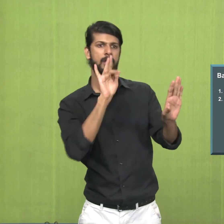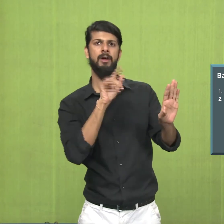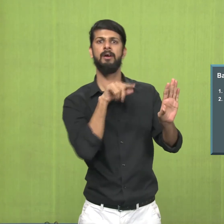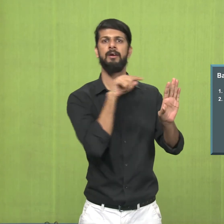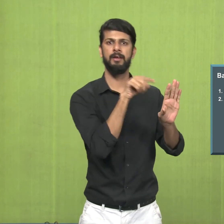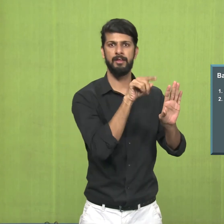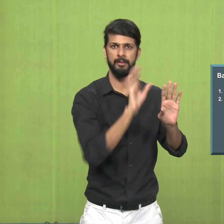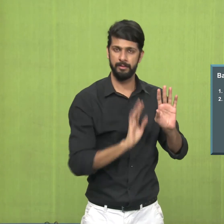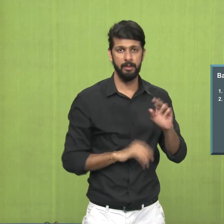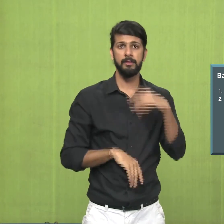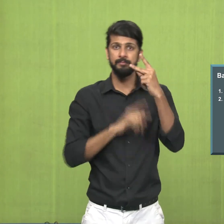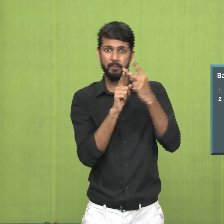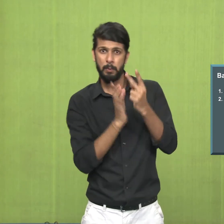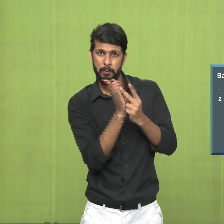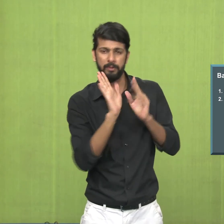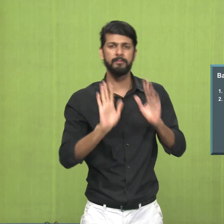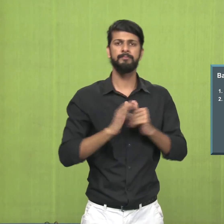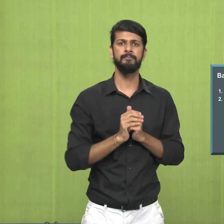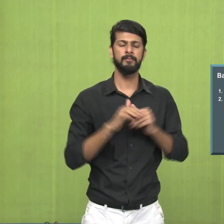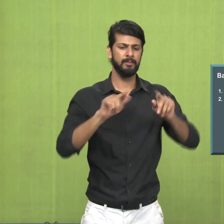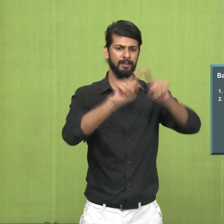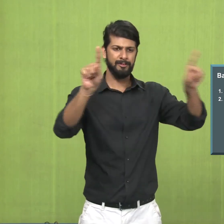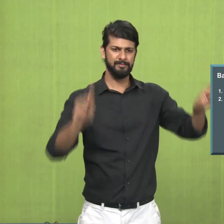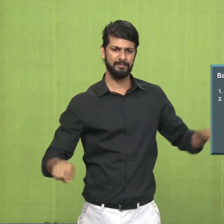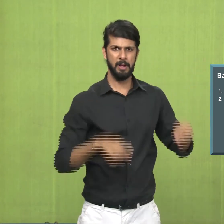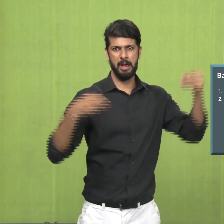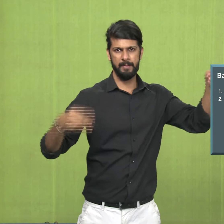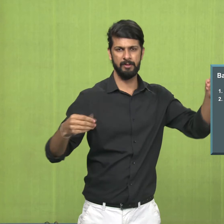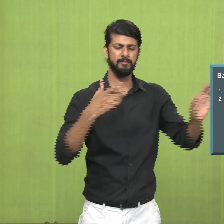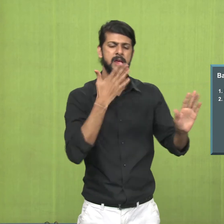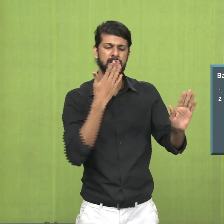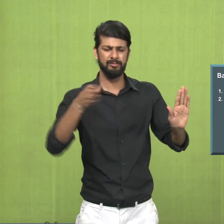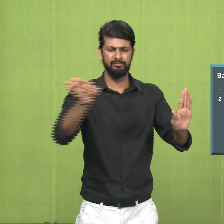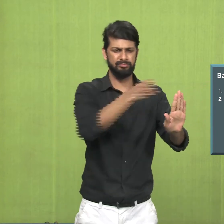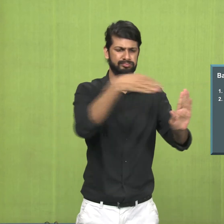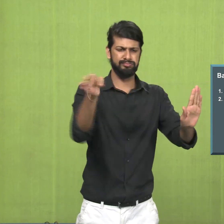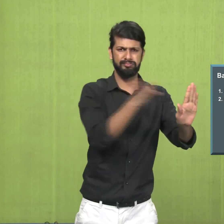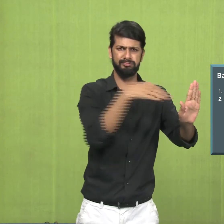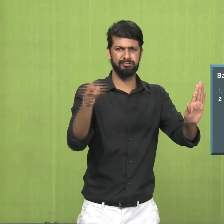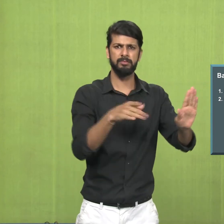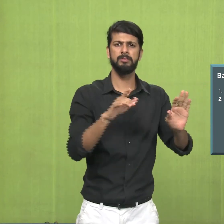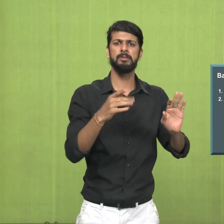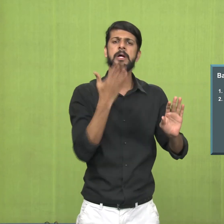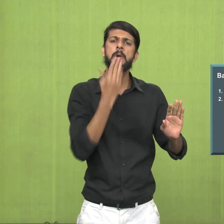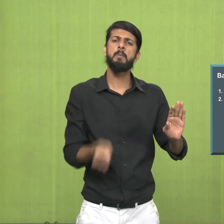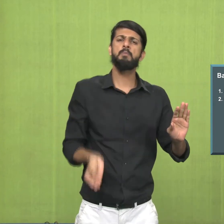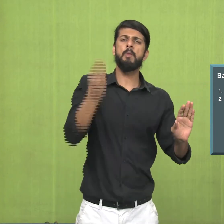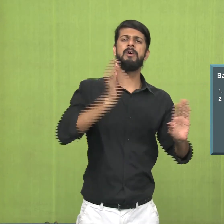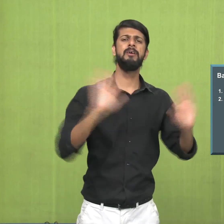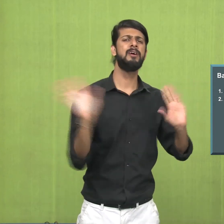Repeated use of paint on another layer of paint gives a shiny effect which is called glaze, and the second